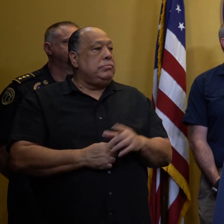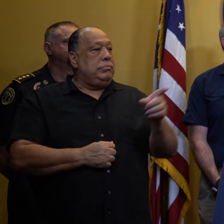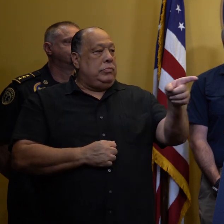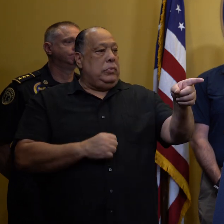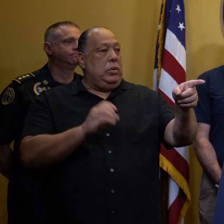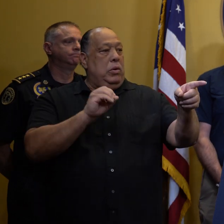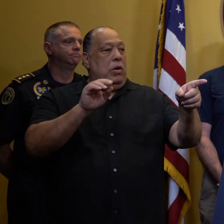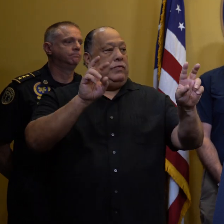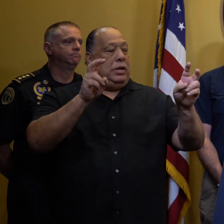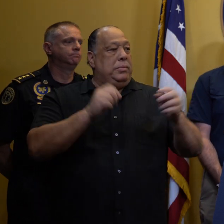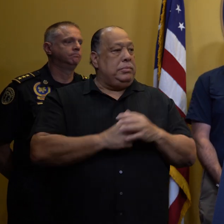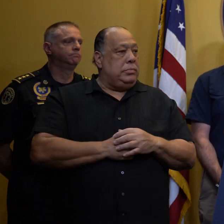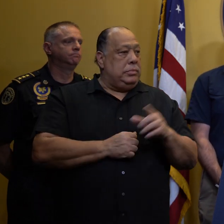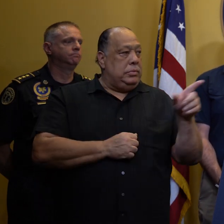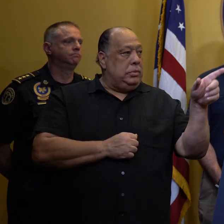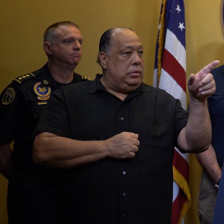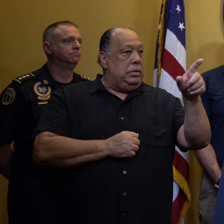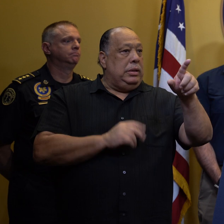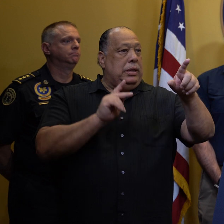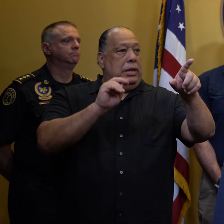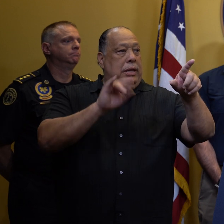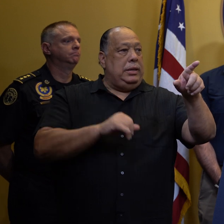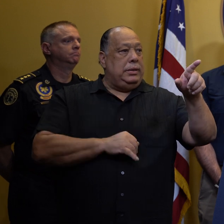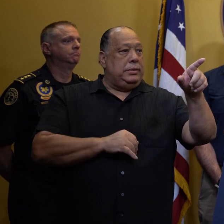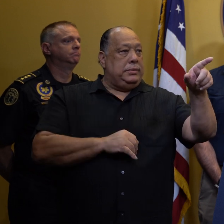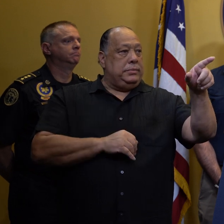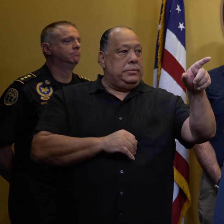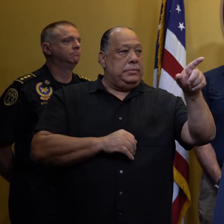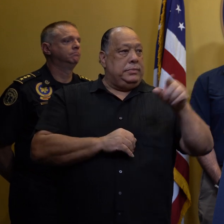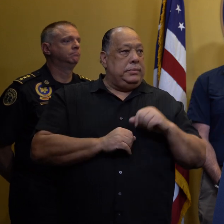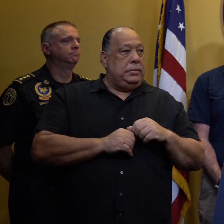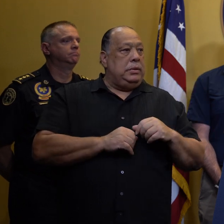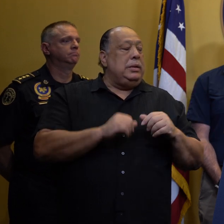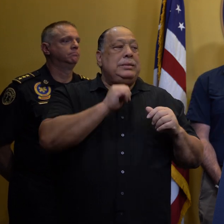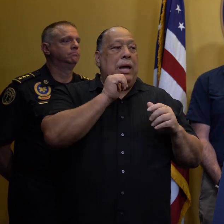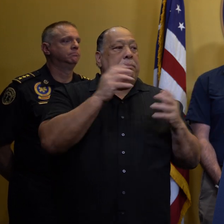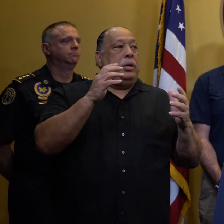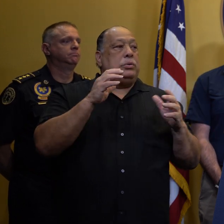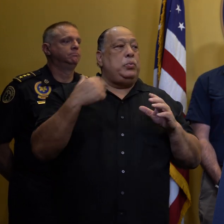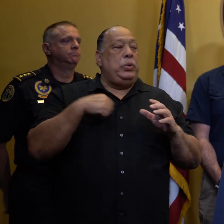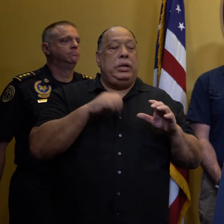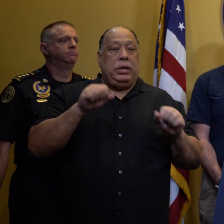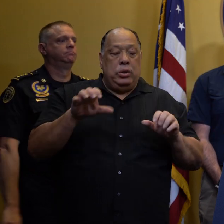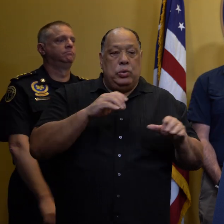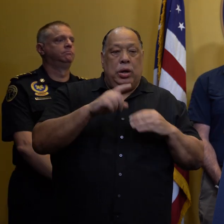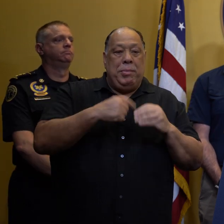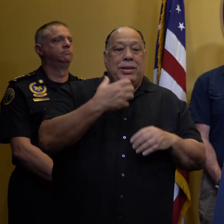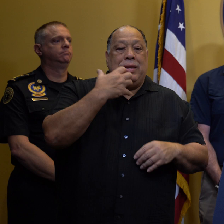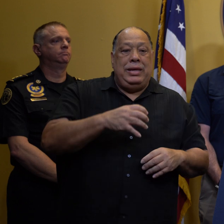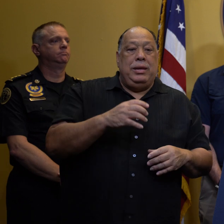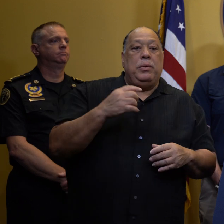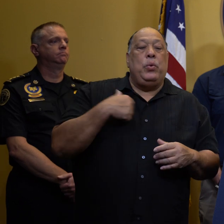I have an off-topic question, so everyone Kenny? else has an off-topic first. There's not much we can do about the heat, but we do